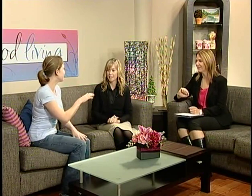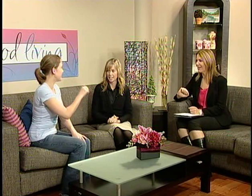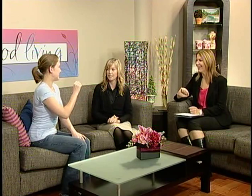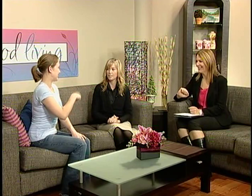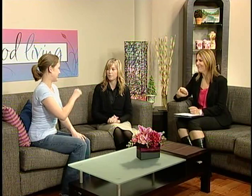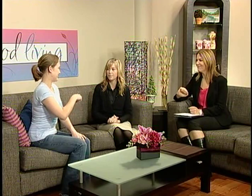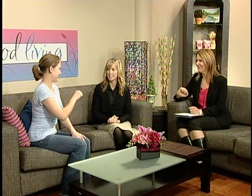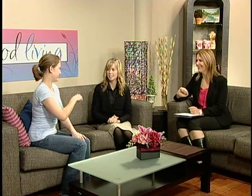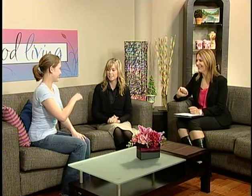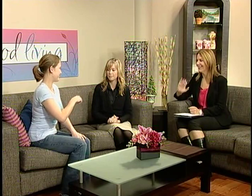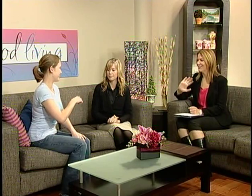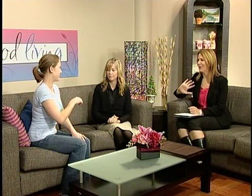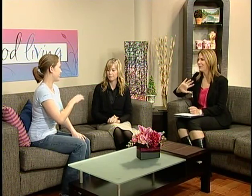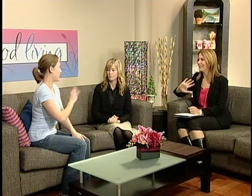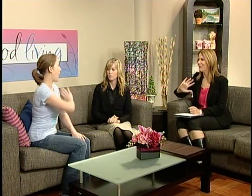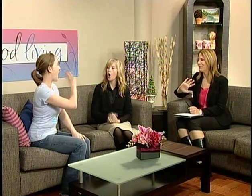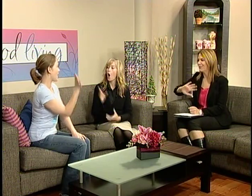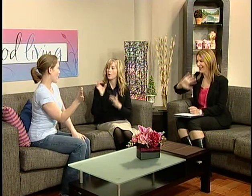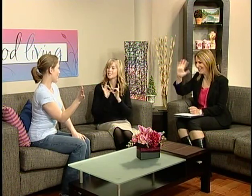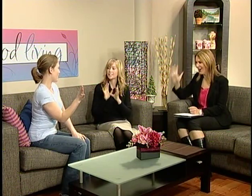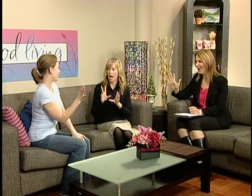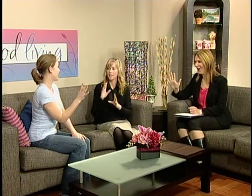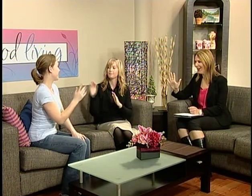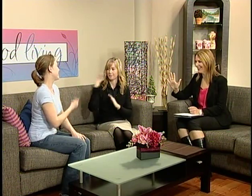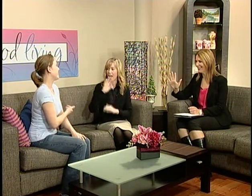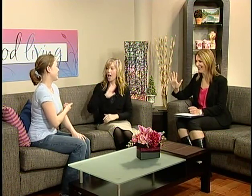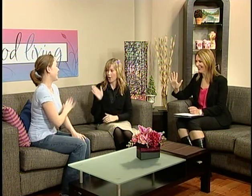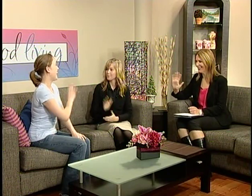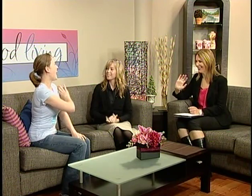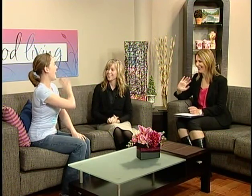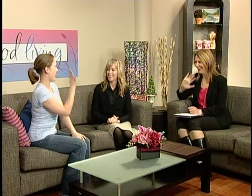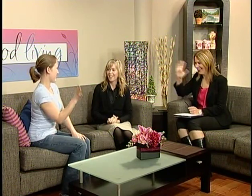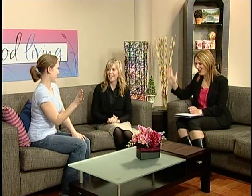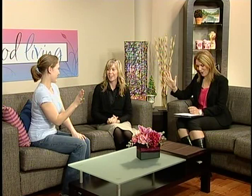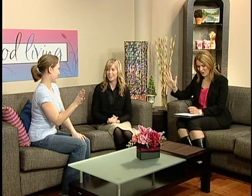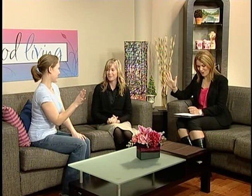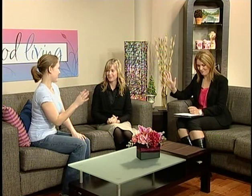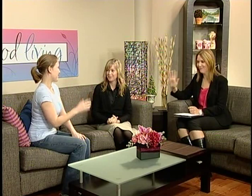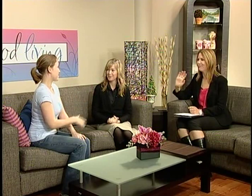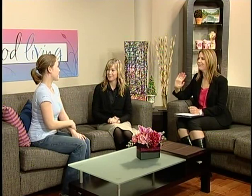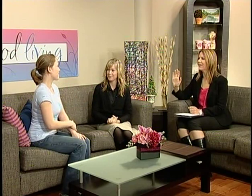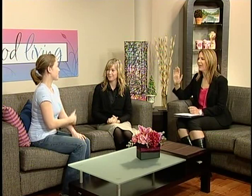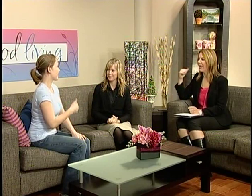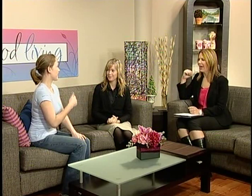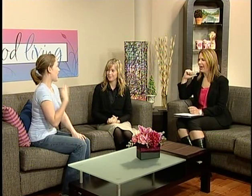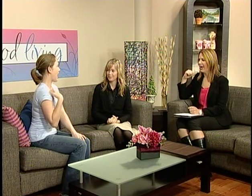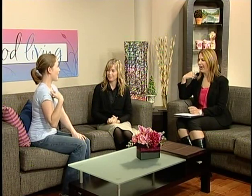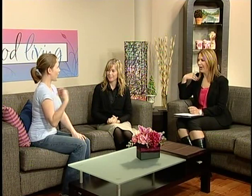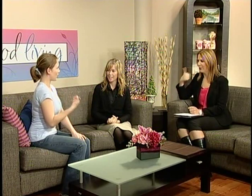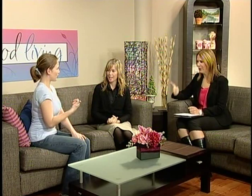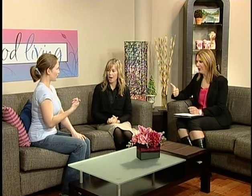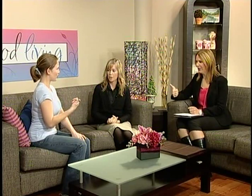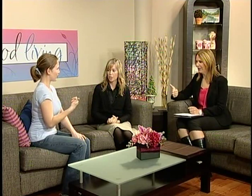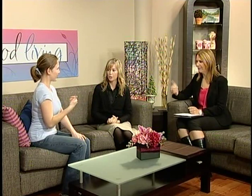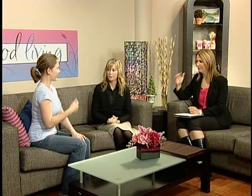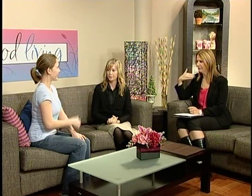Yes, again? Yep. Yes. Yep. So we'll start from the top again. So hello. Hello. Mm-hmm. How are